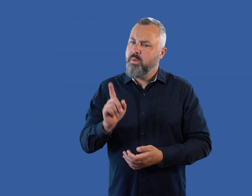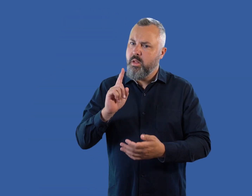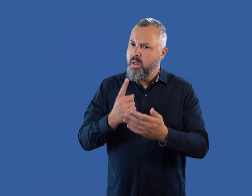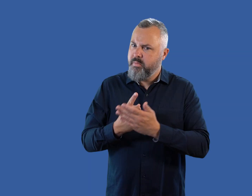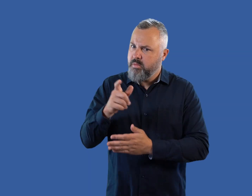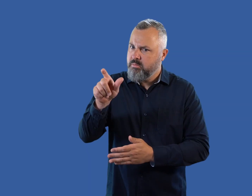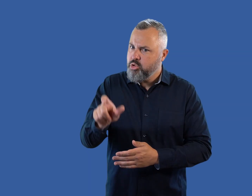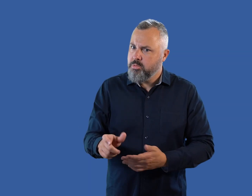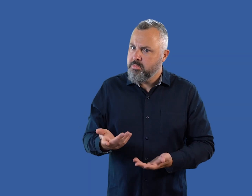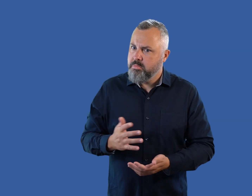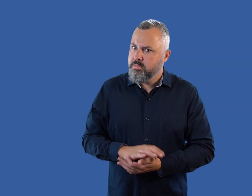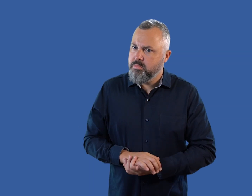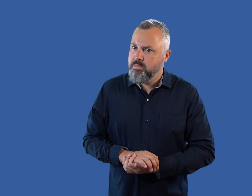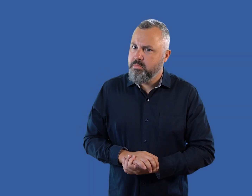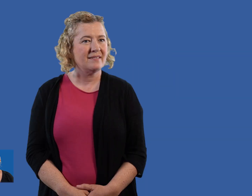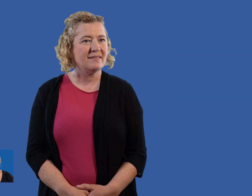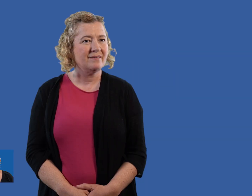So what happens to the person?